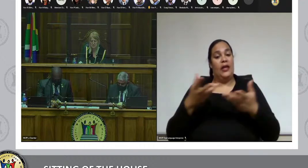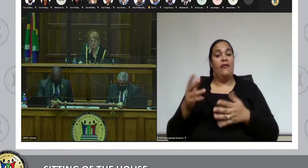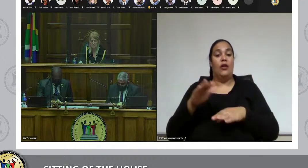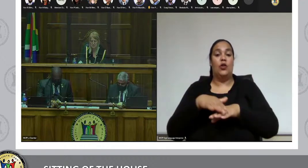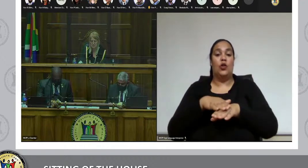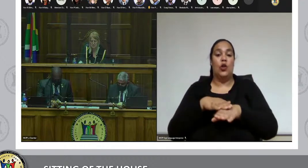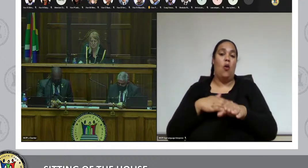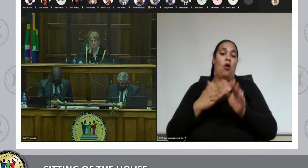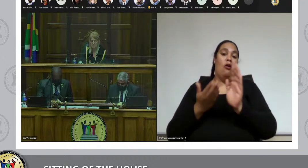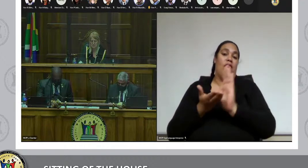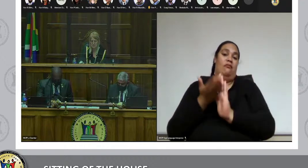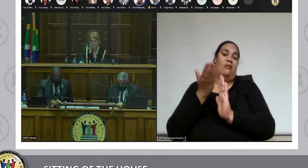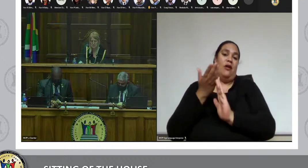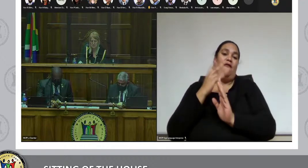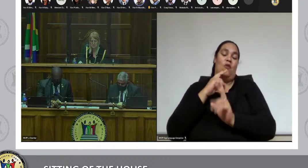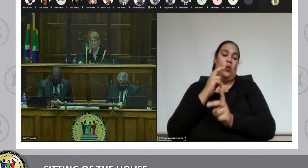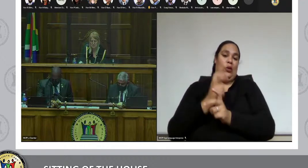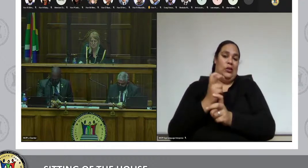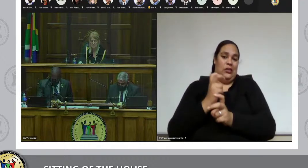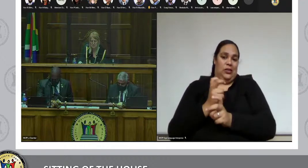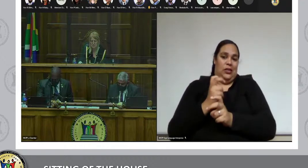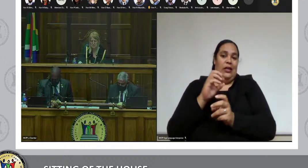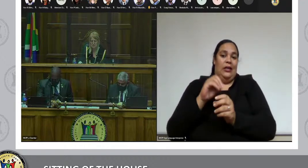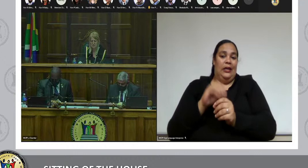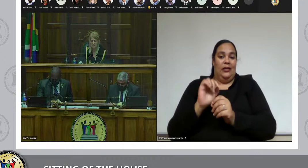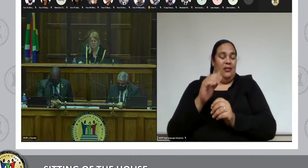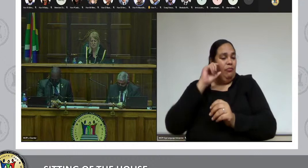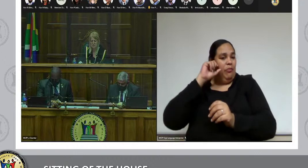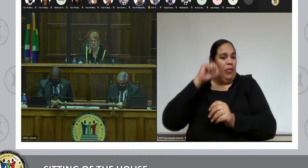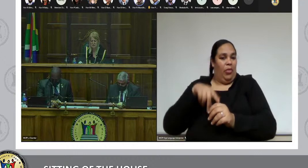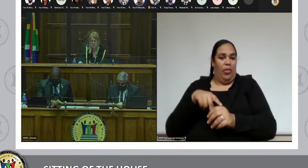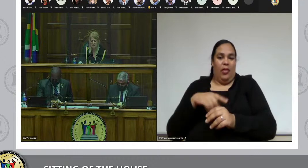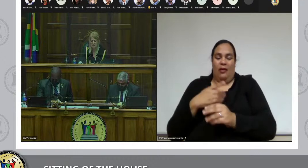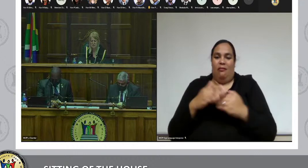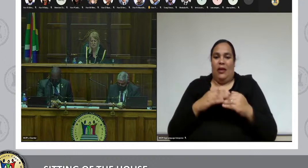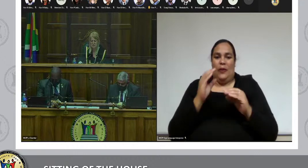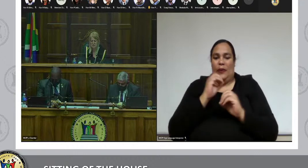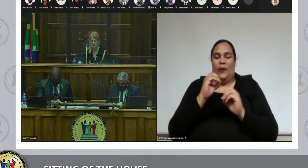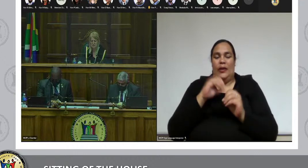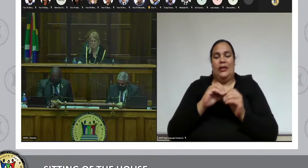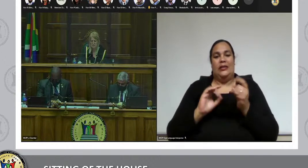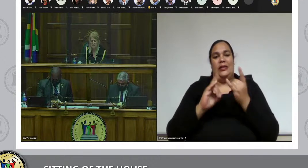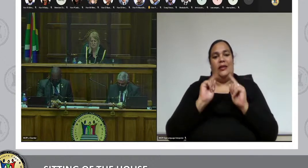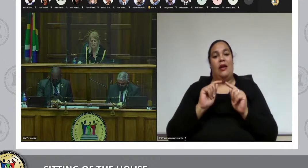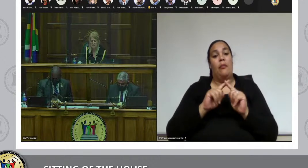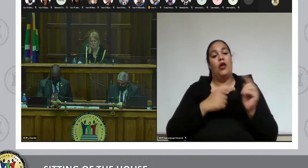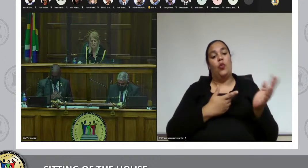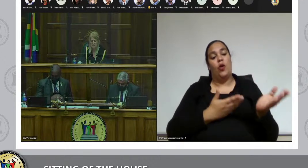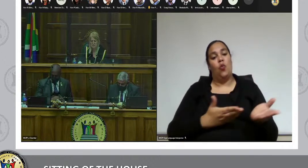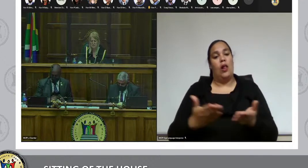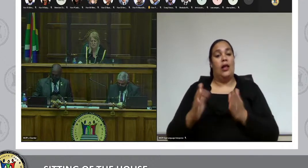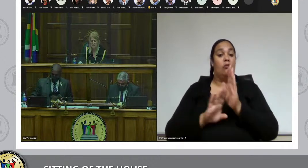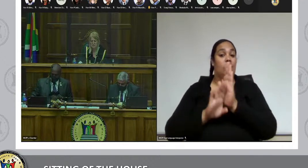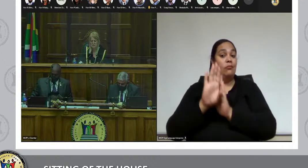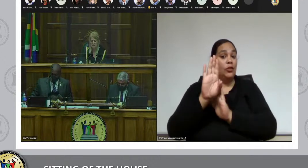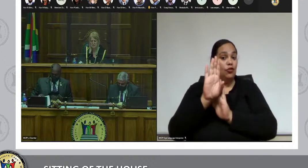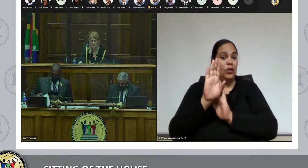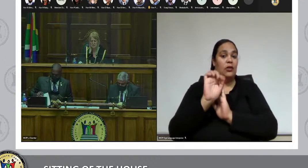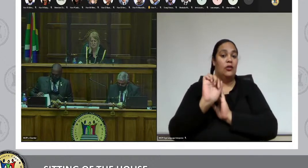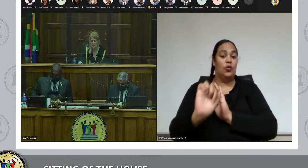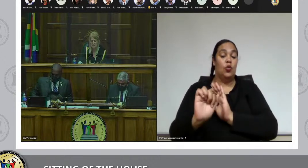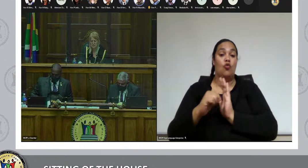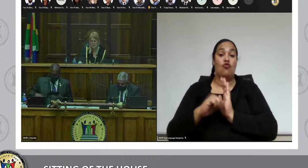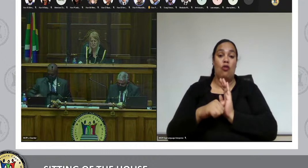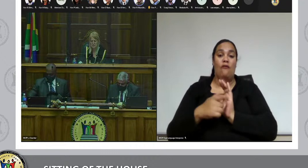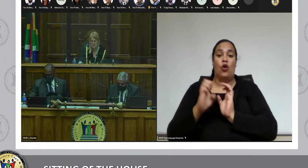of upgrading of informal settlement and ignorance, especially in the city of Cape Town. We welcome in the increases in the conditional grants